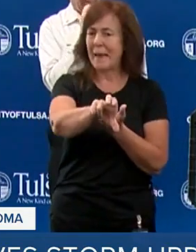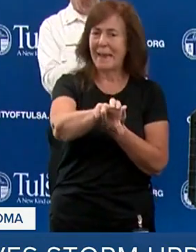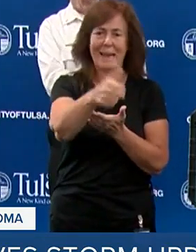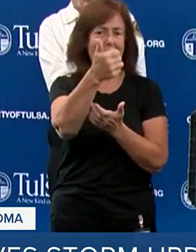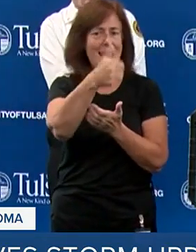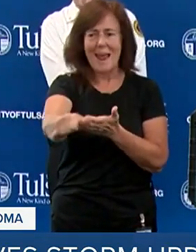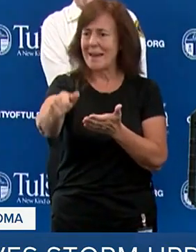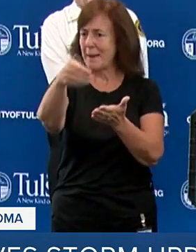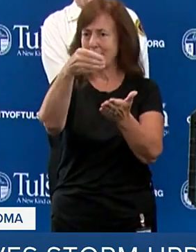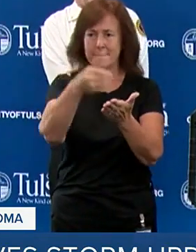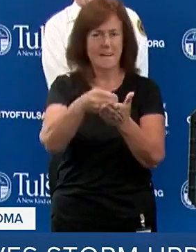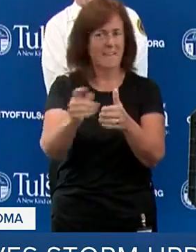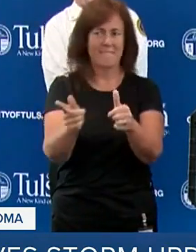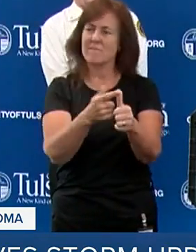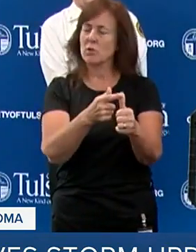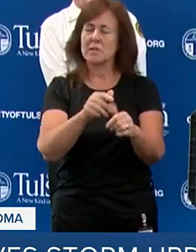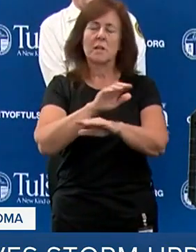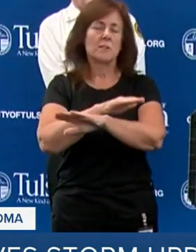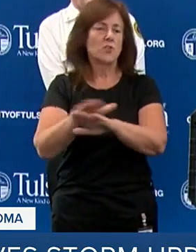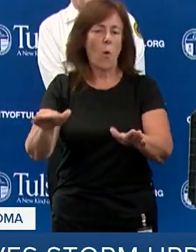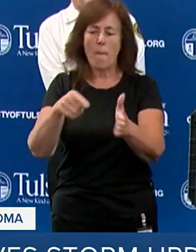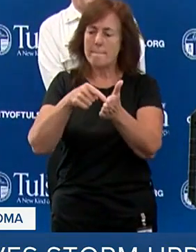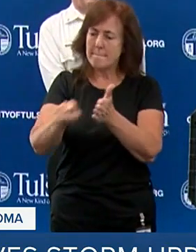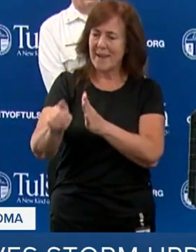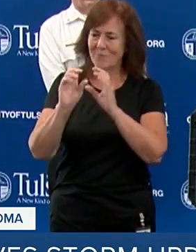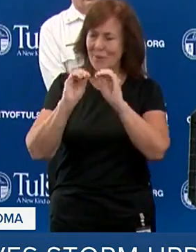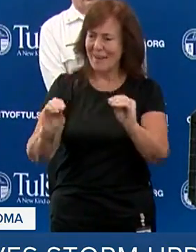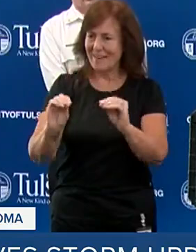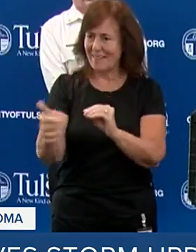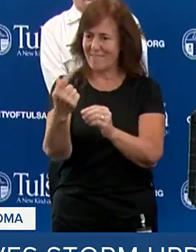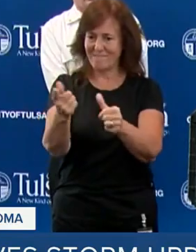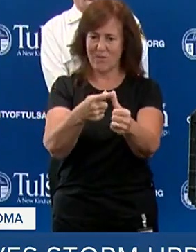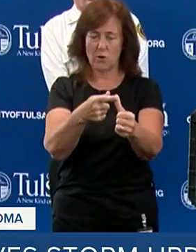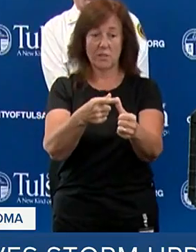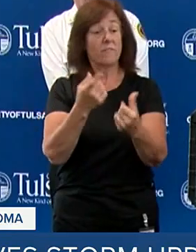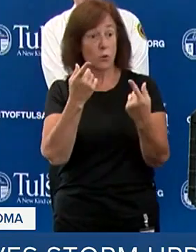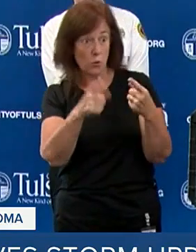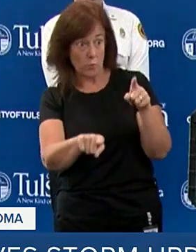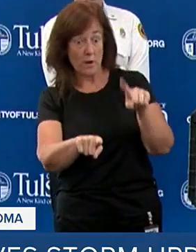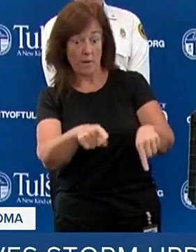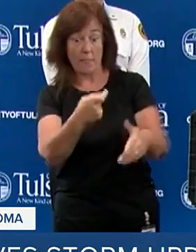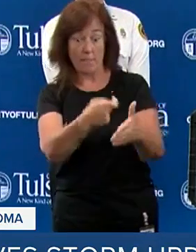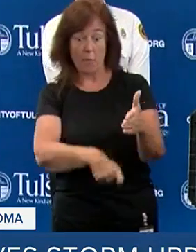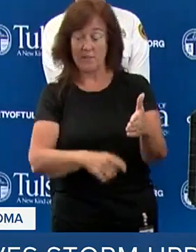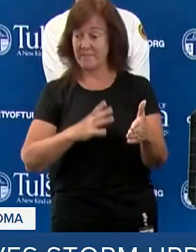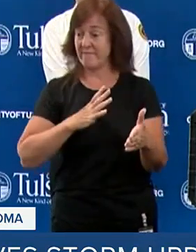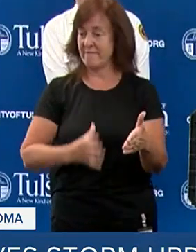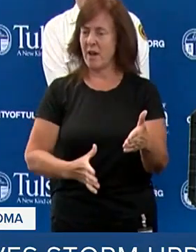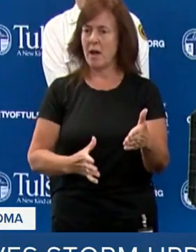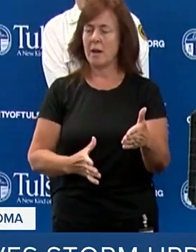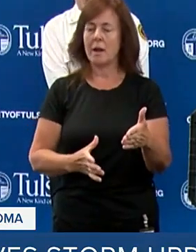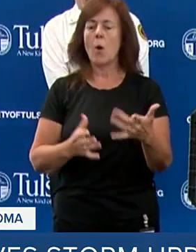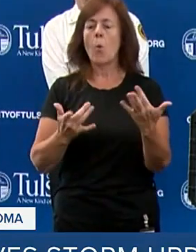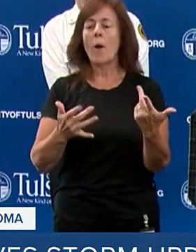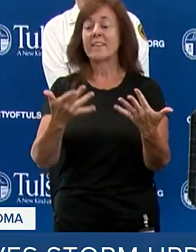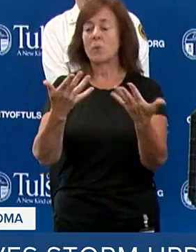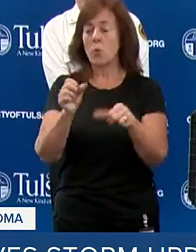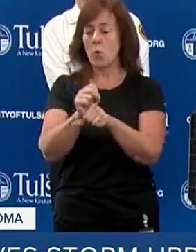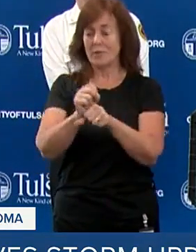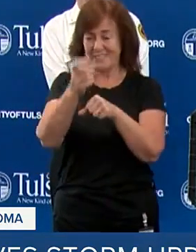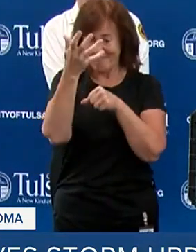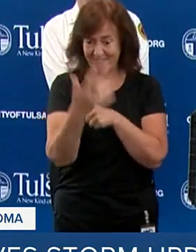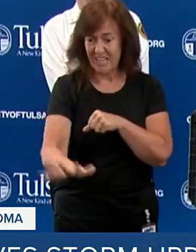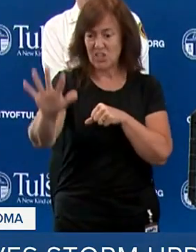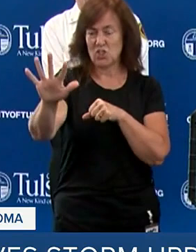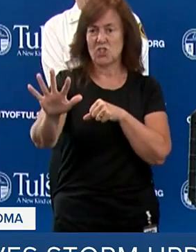is having some issues with staffing, especially with the weekend events in addition to this emergency, saying that TPD can't staff tomorrow's Pride Parade,